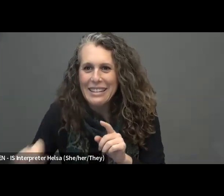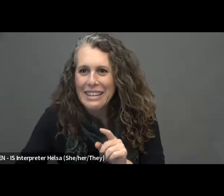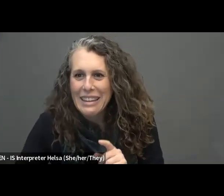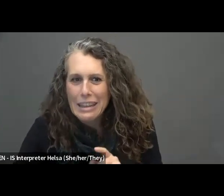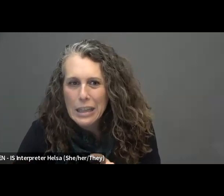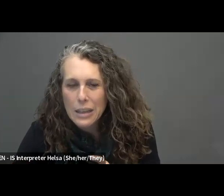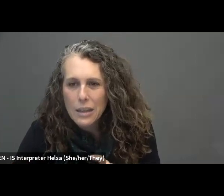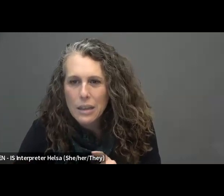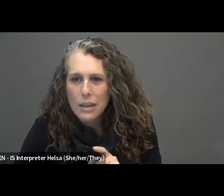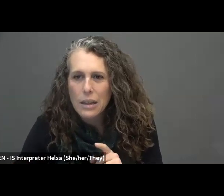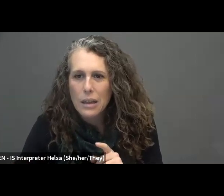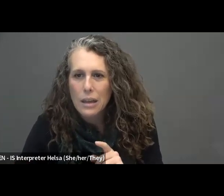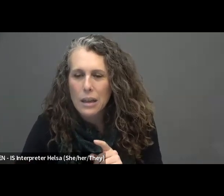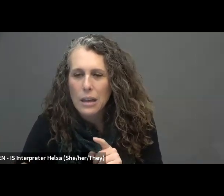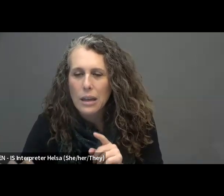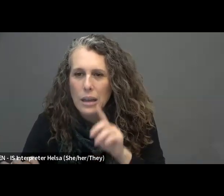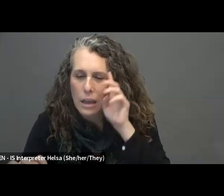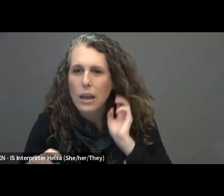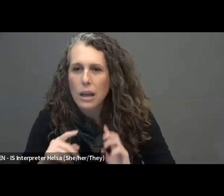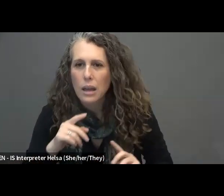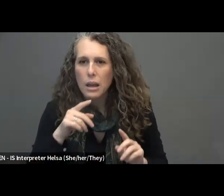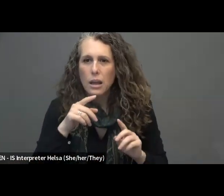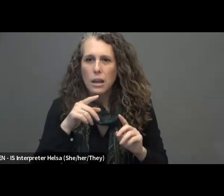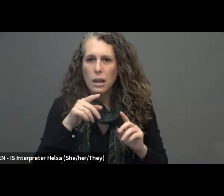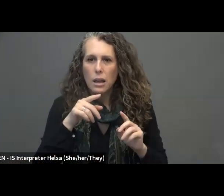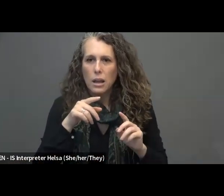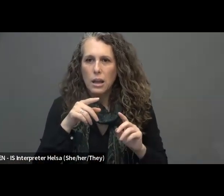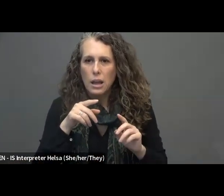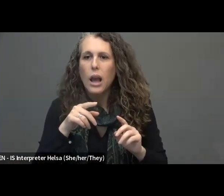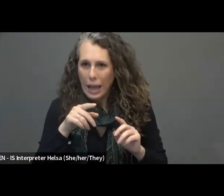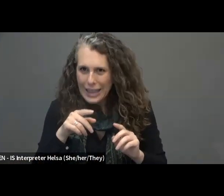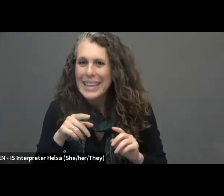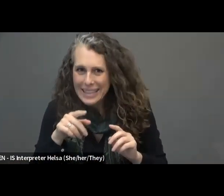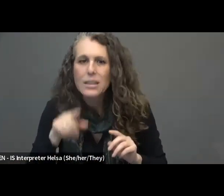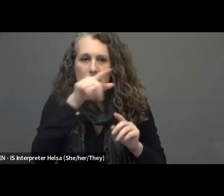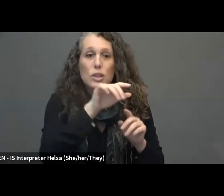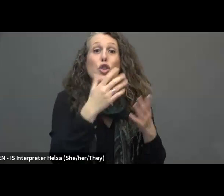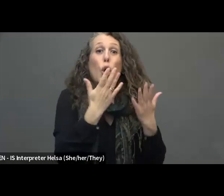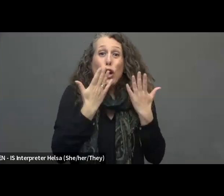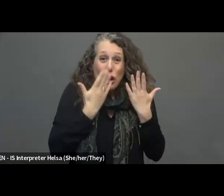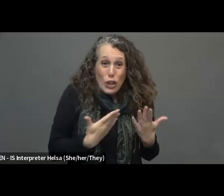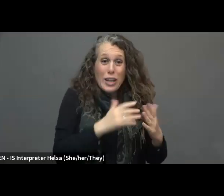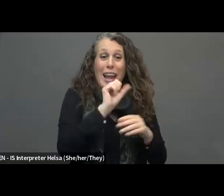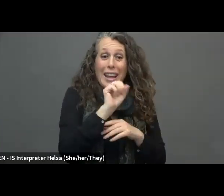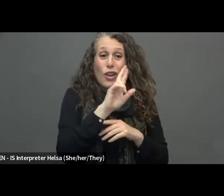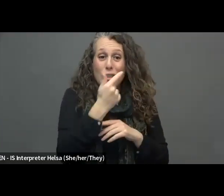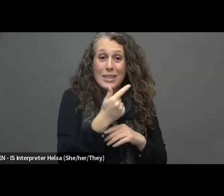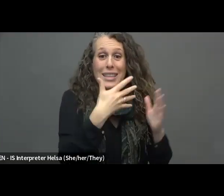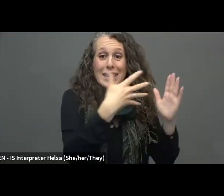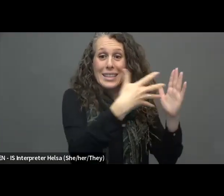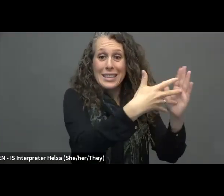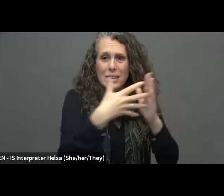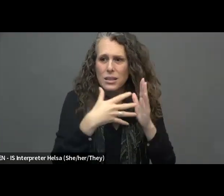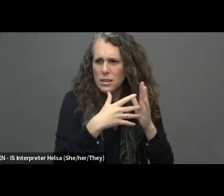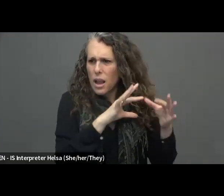Okay. The problem is that matching or aligning SRT tests with the CFR is